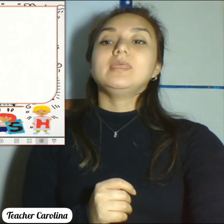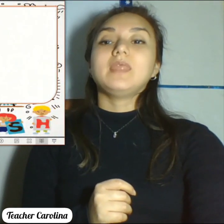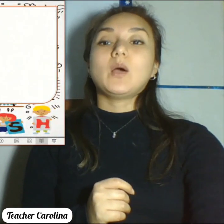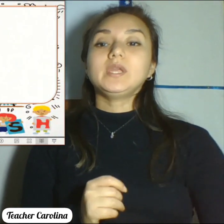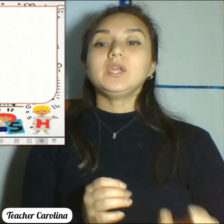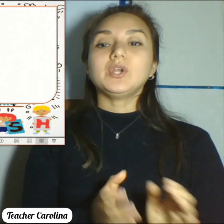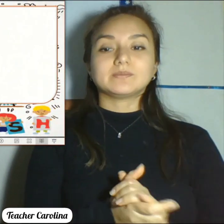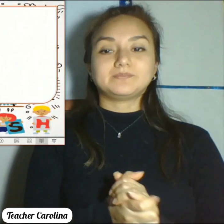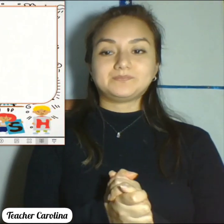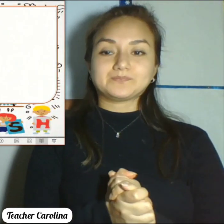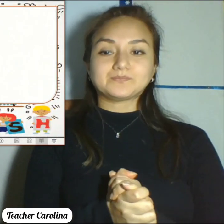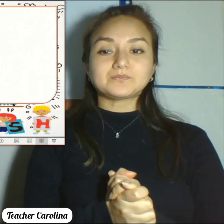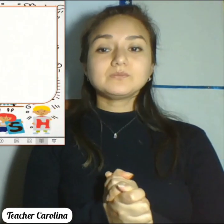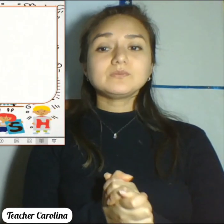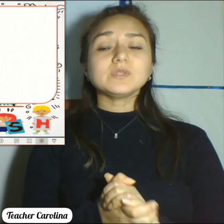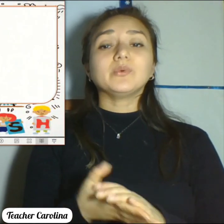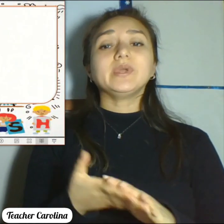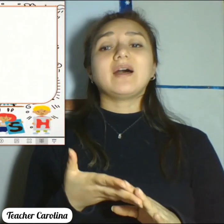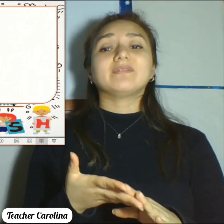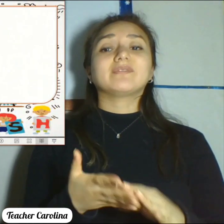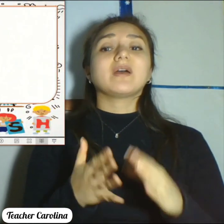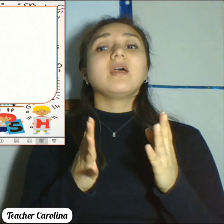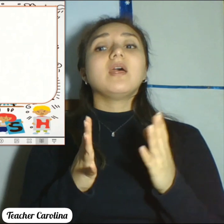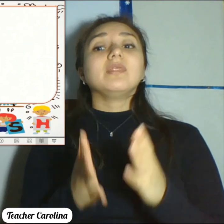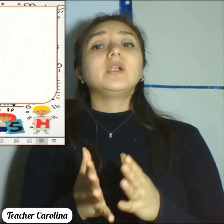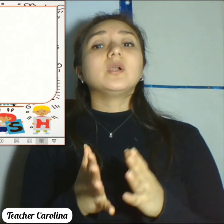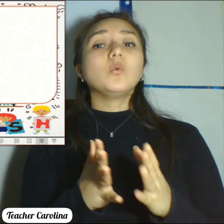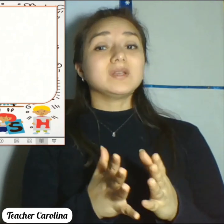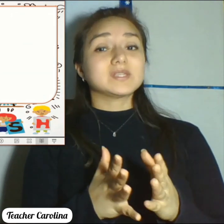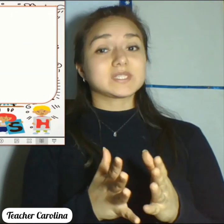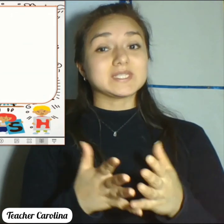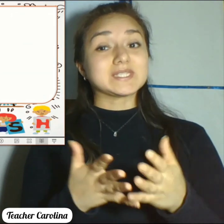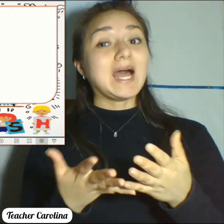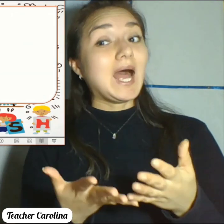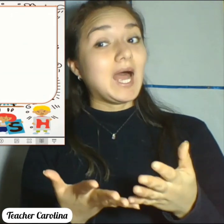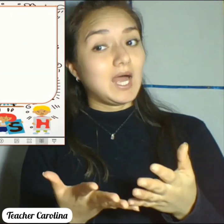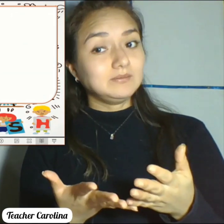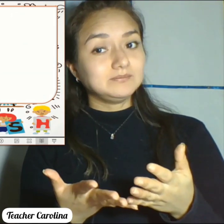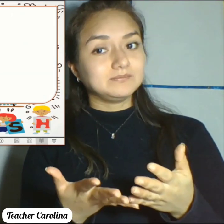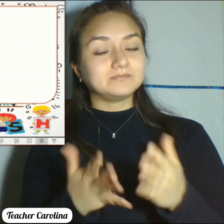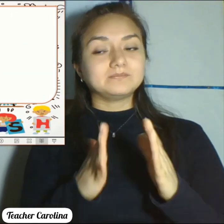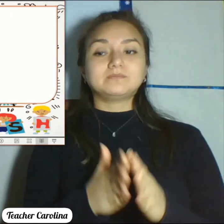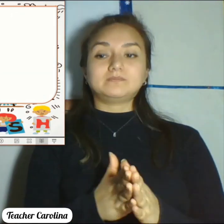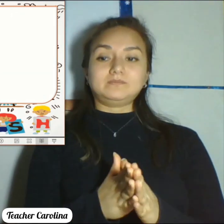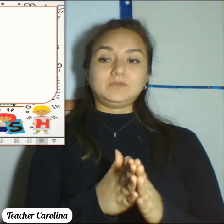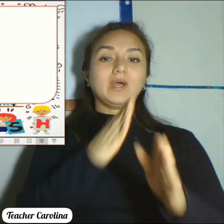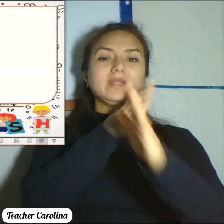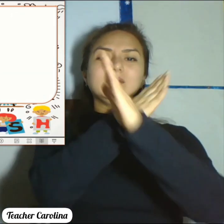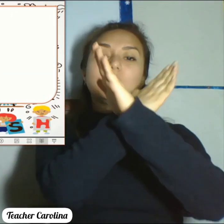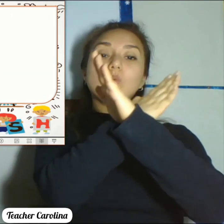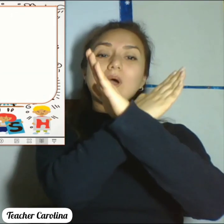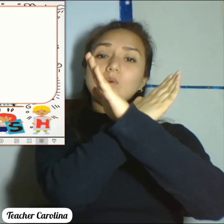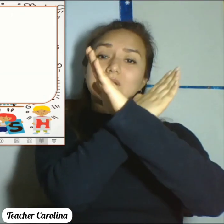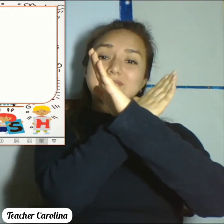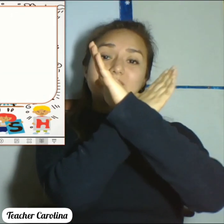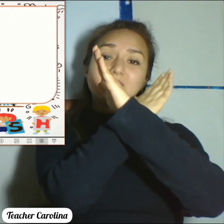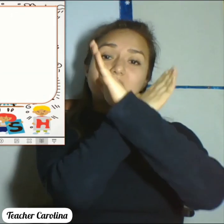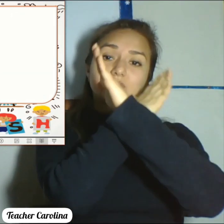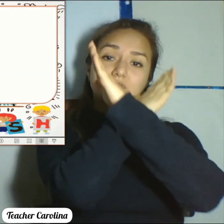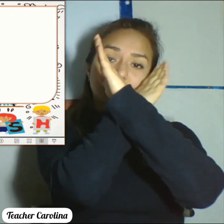Now in here, we have, there wasn't a, right? Why wasn't? Because you